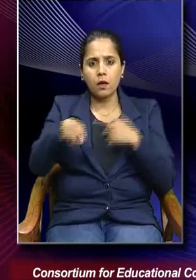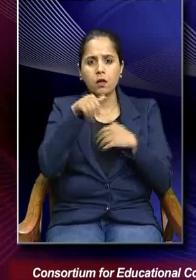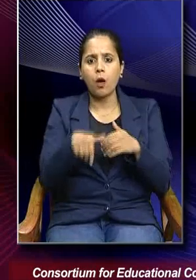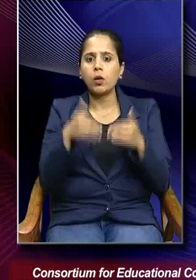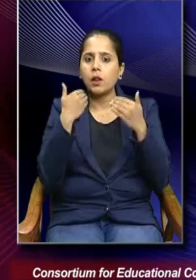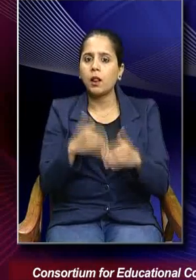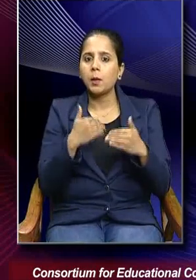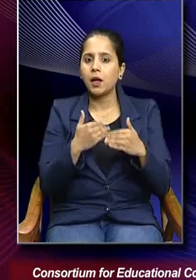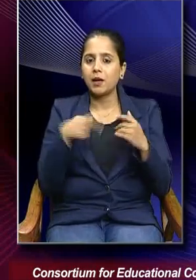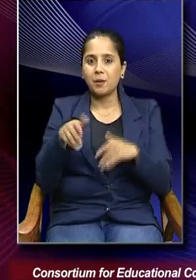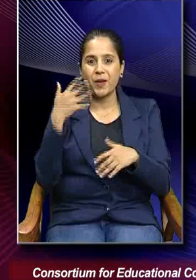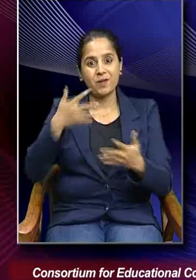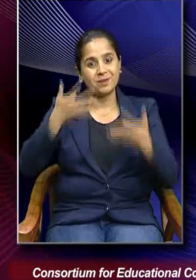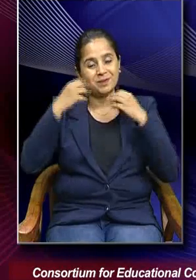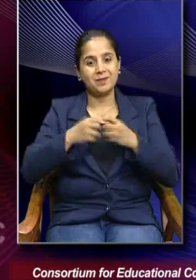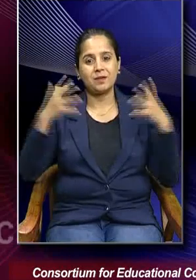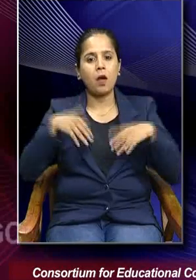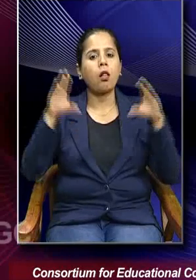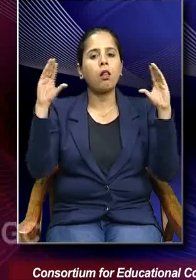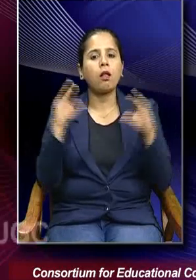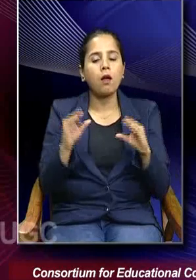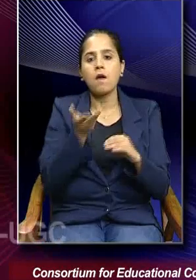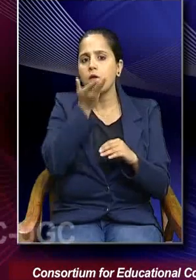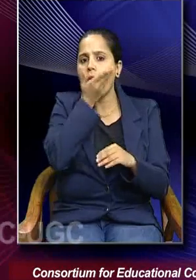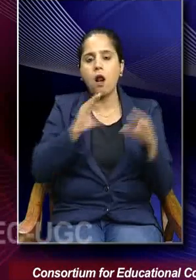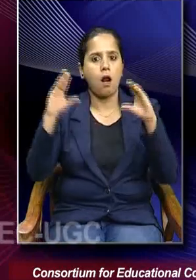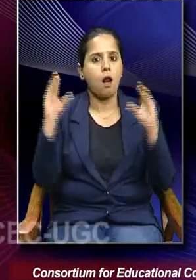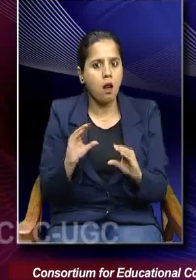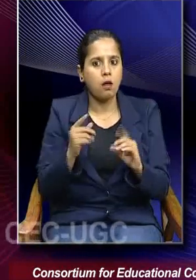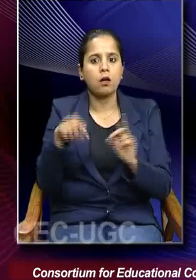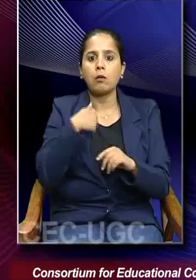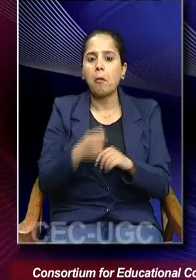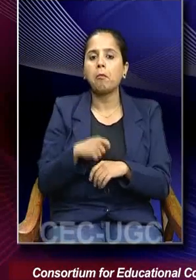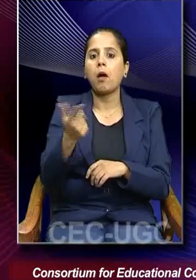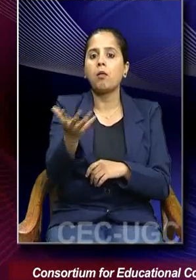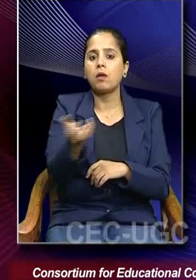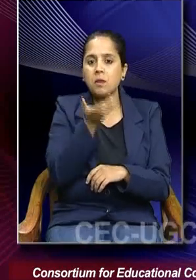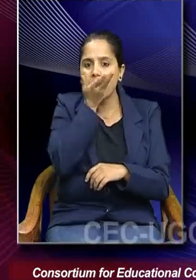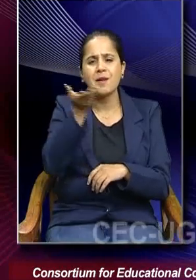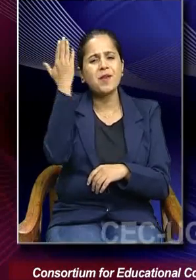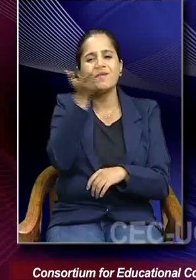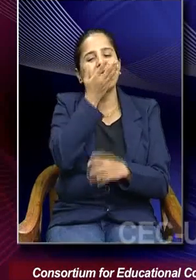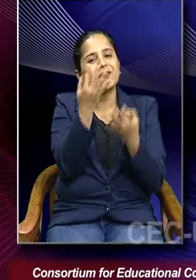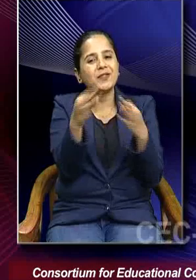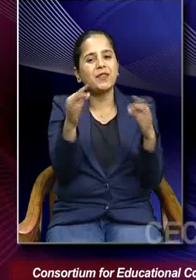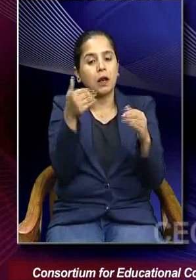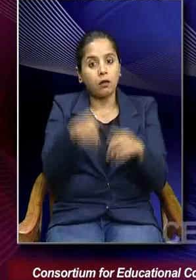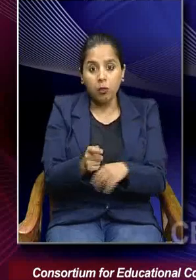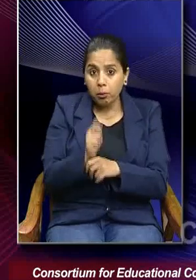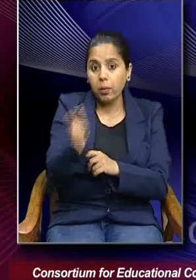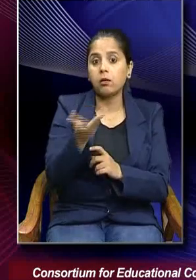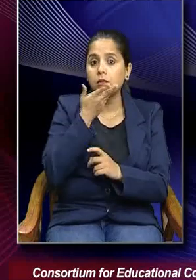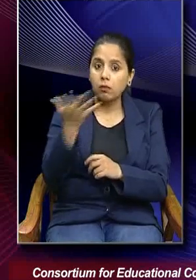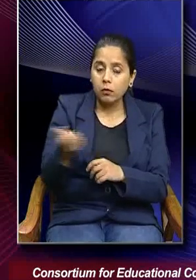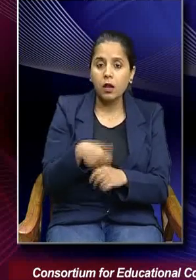in supply. Water has become scarce. We need to purchase even drinking water. Food is a